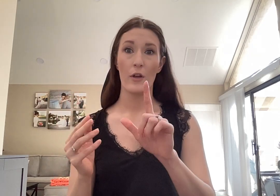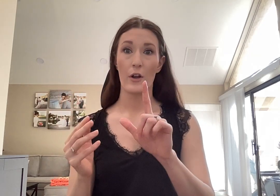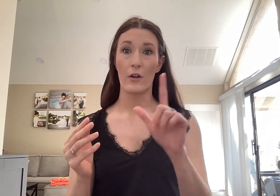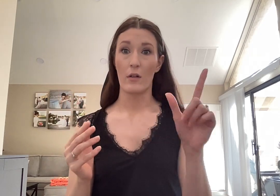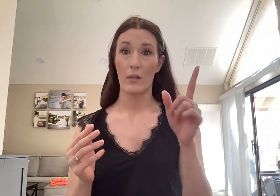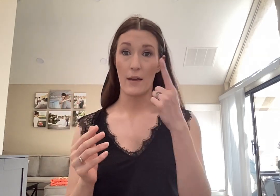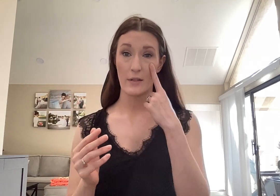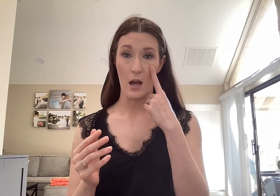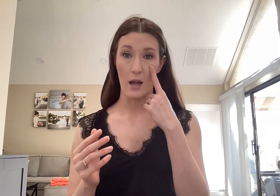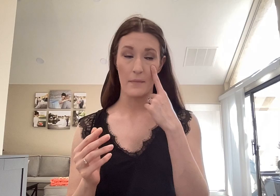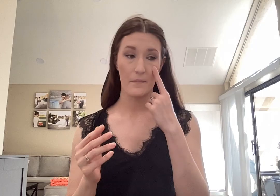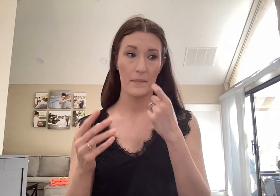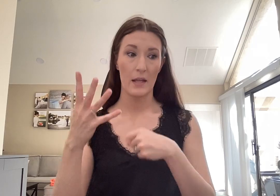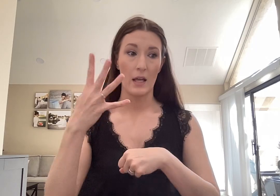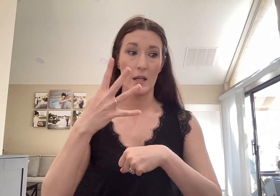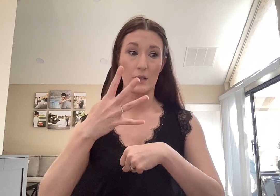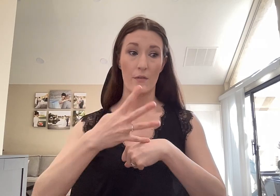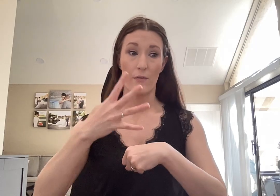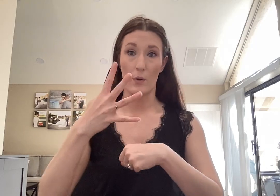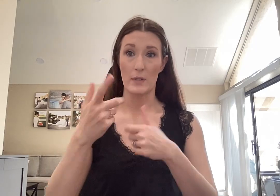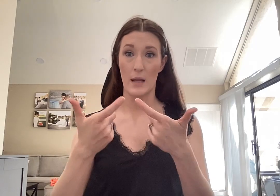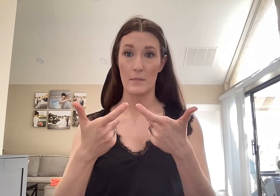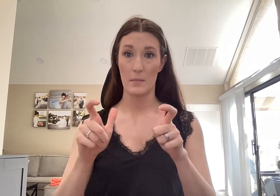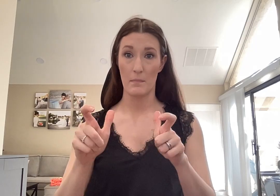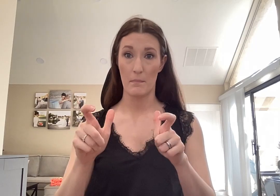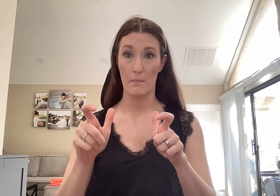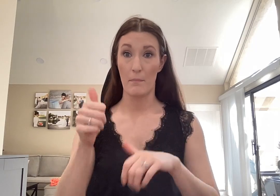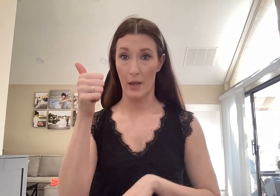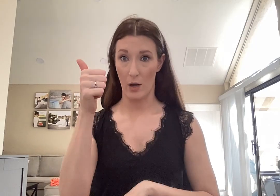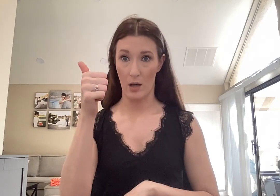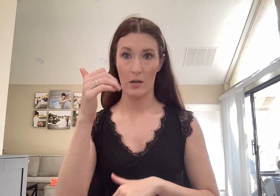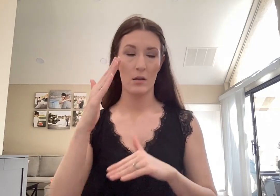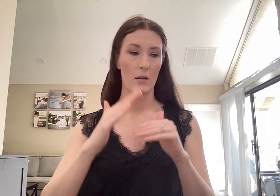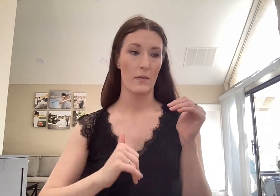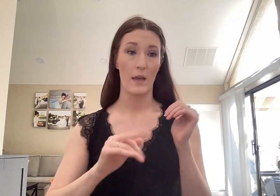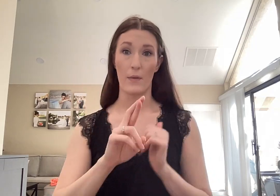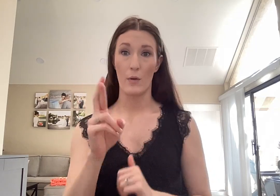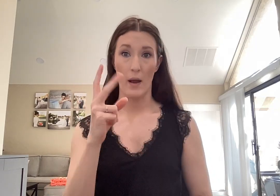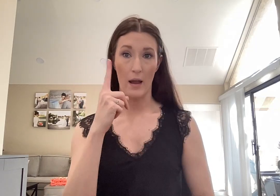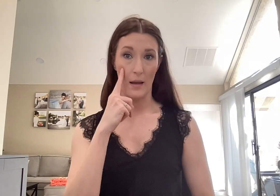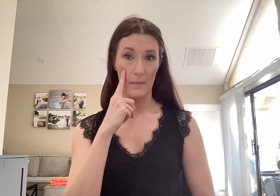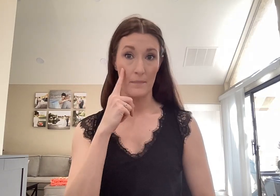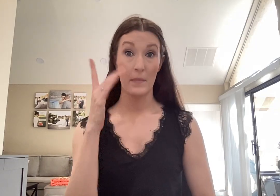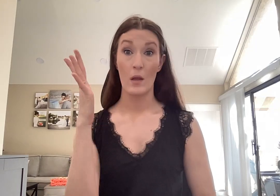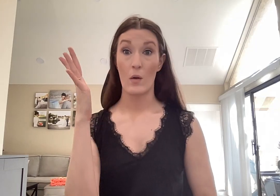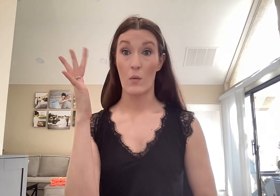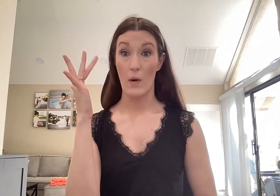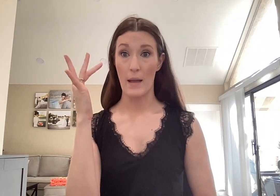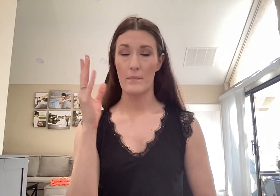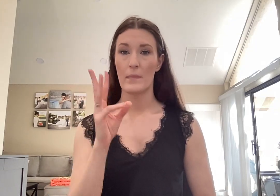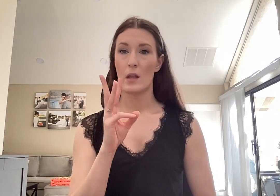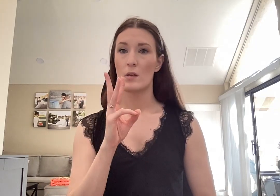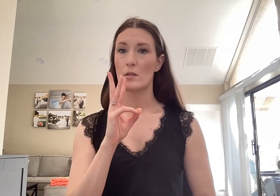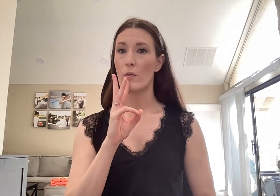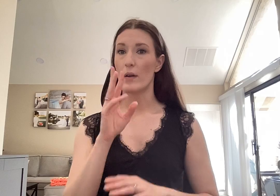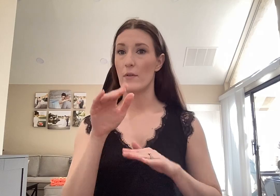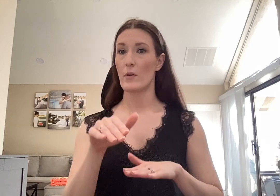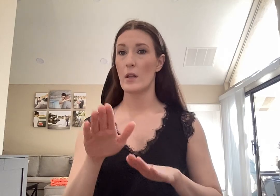Their left eye is 4 times bigger than their right eye. Why? So if you're in the